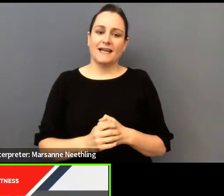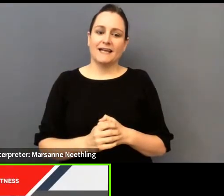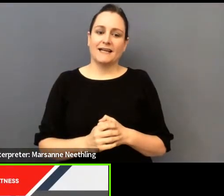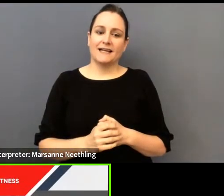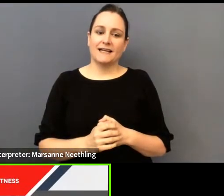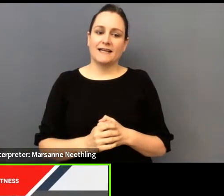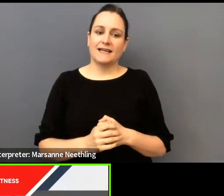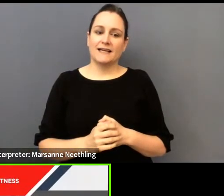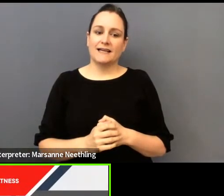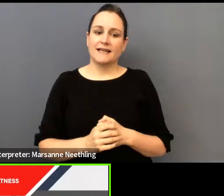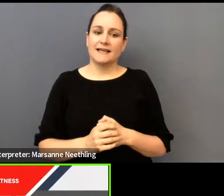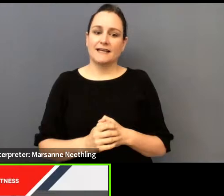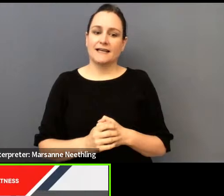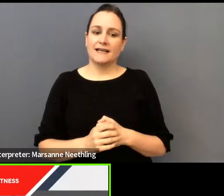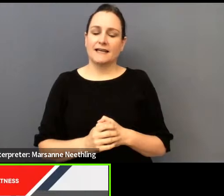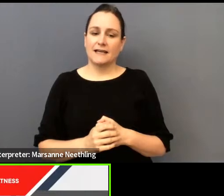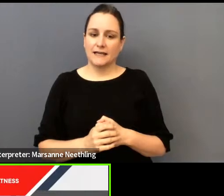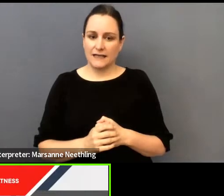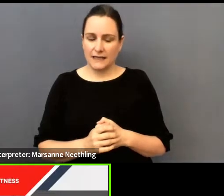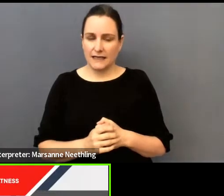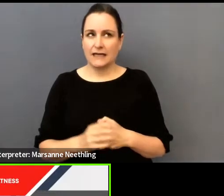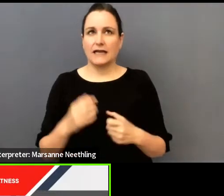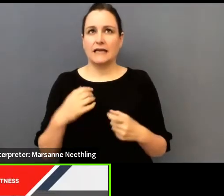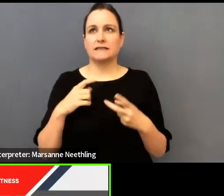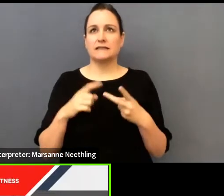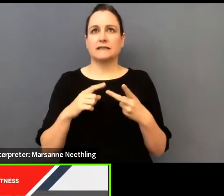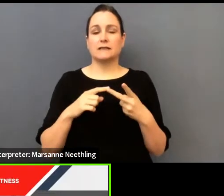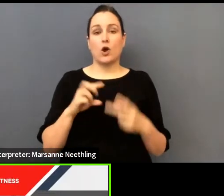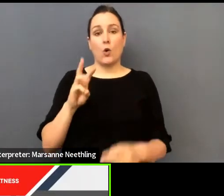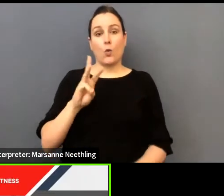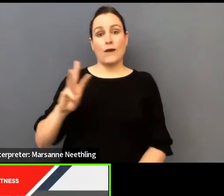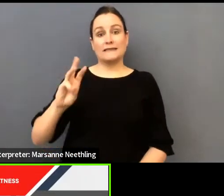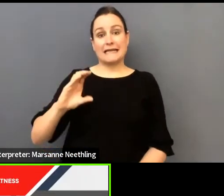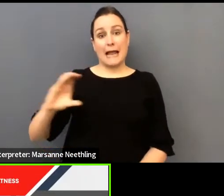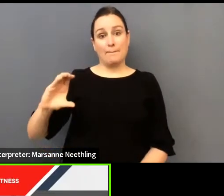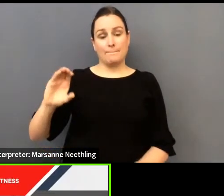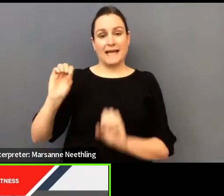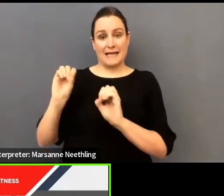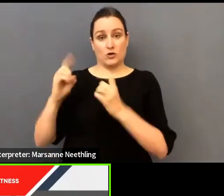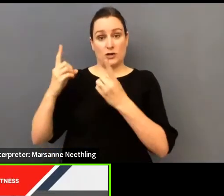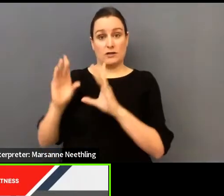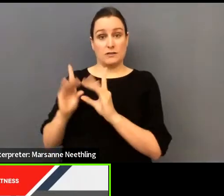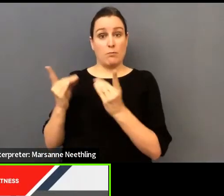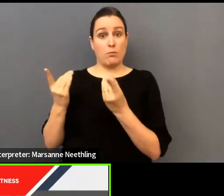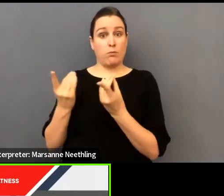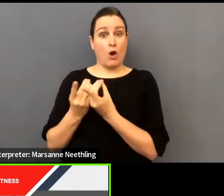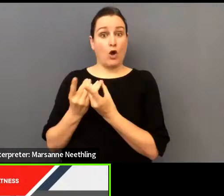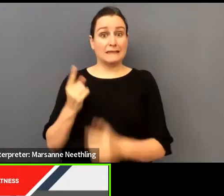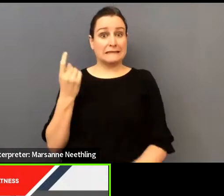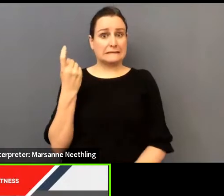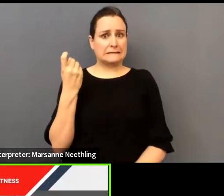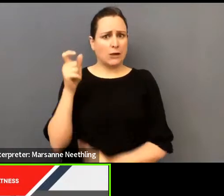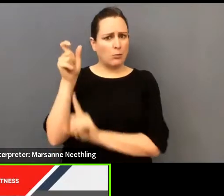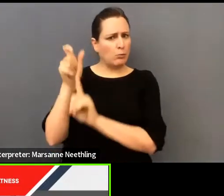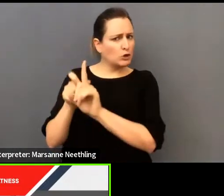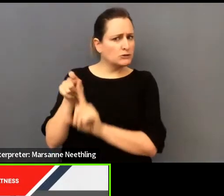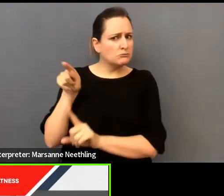think there might be someone at the Western Cape Education Department who might be familiar with this issue,